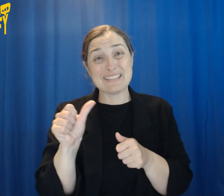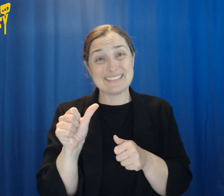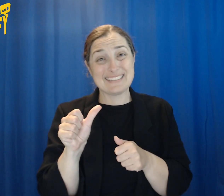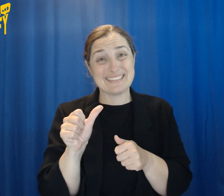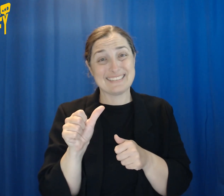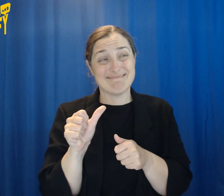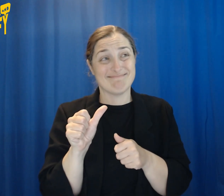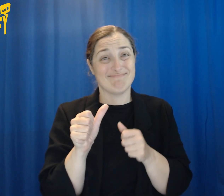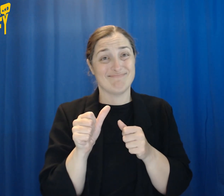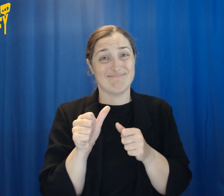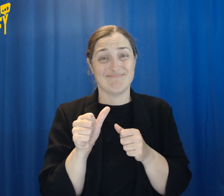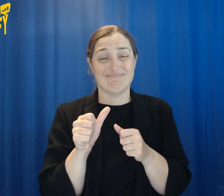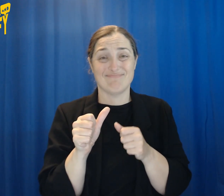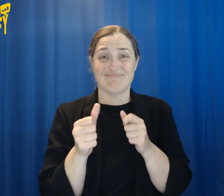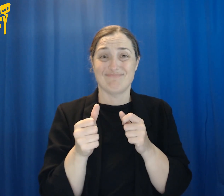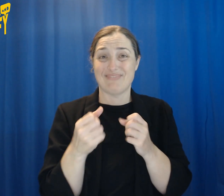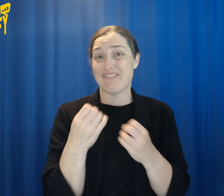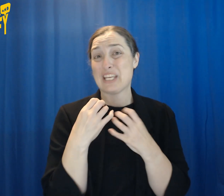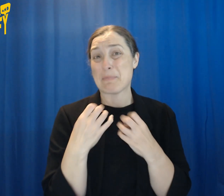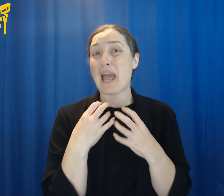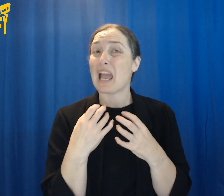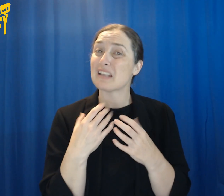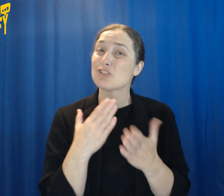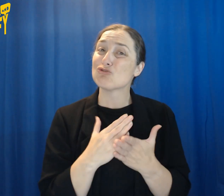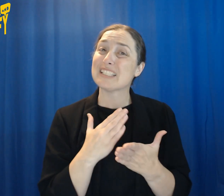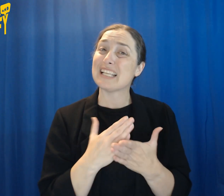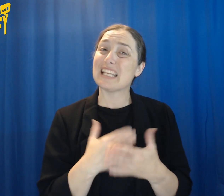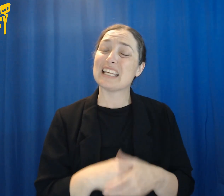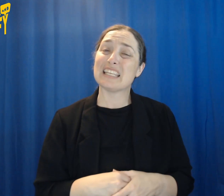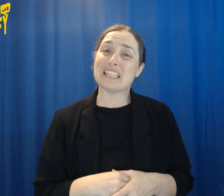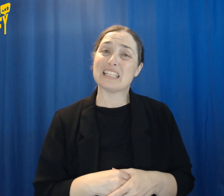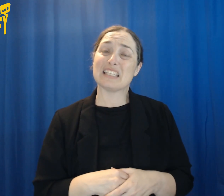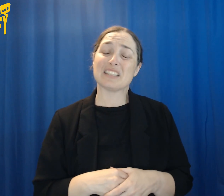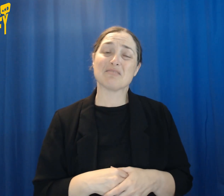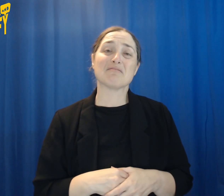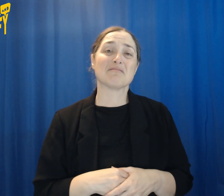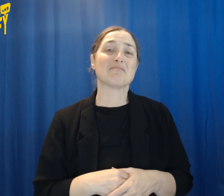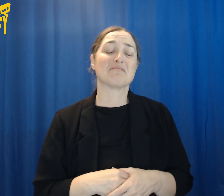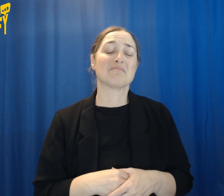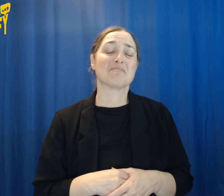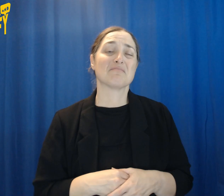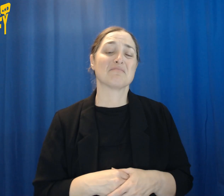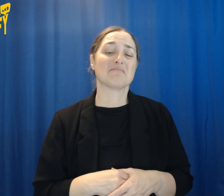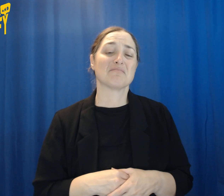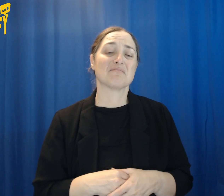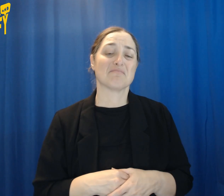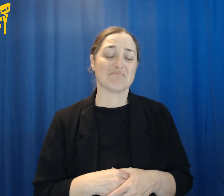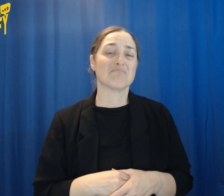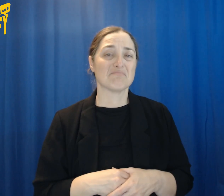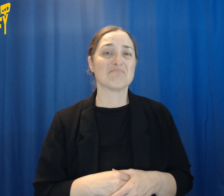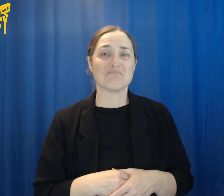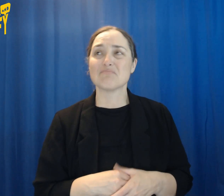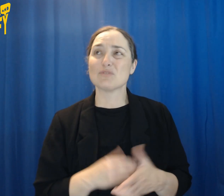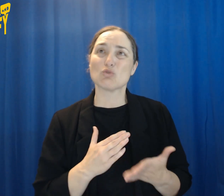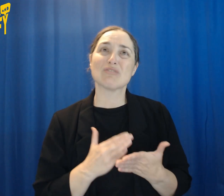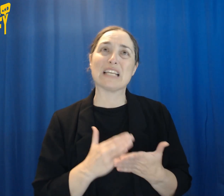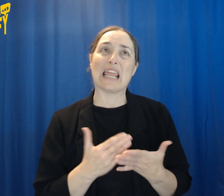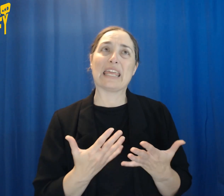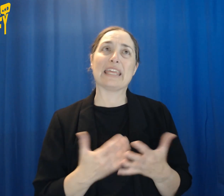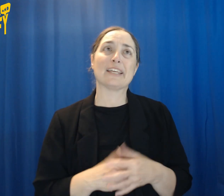ever gotten as feedback from writing Strange Little Girl. Yeah, it was really, really